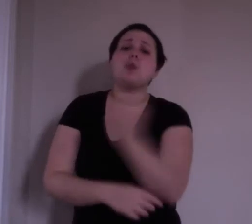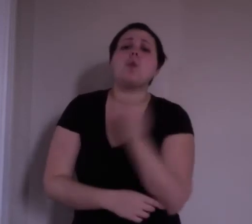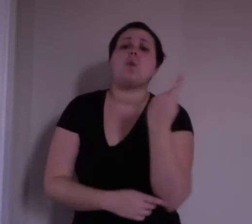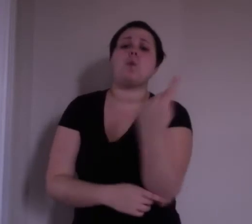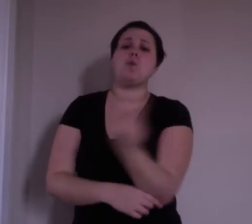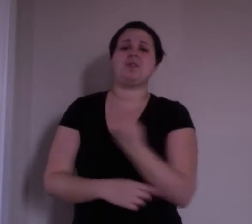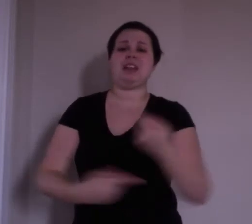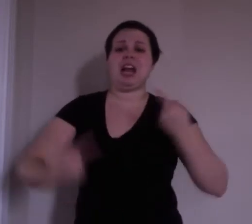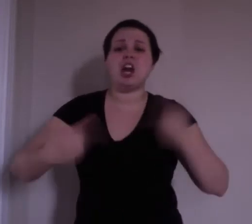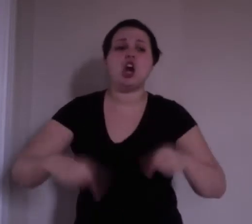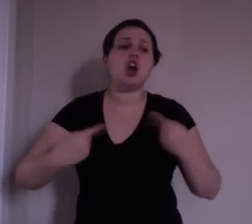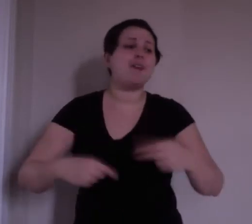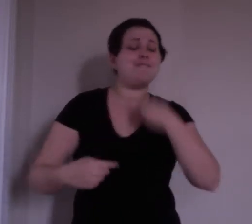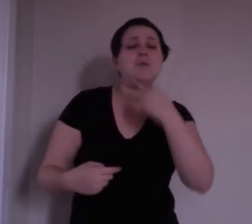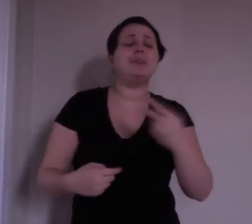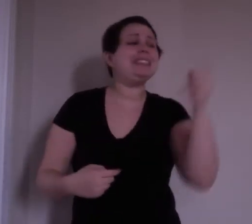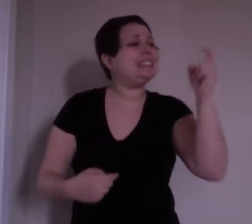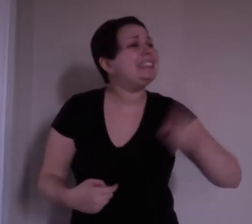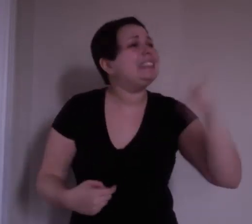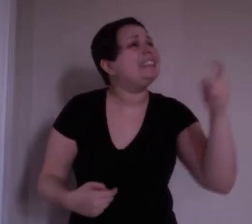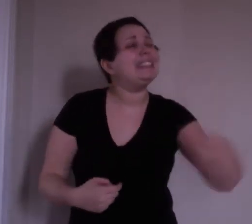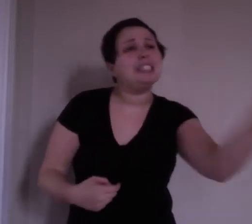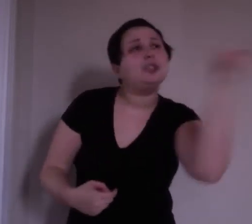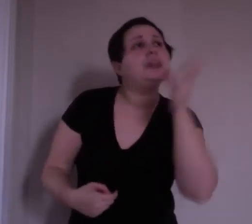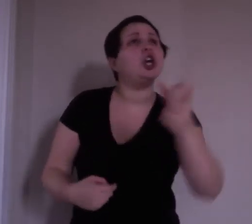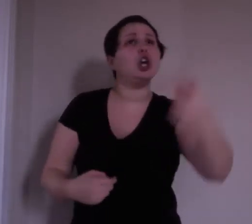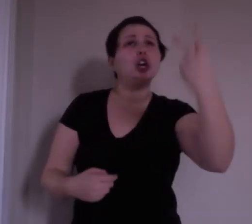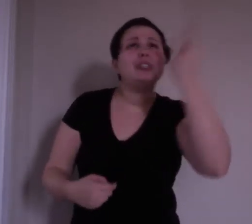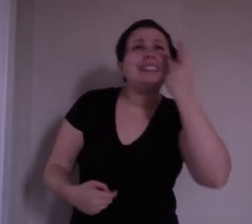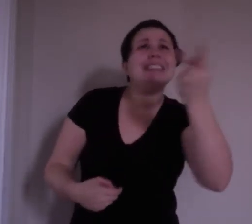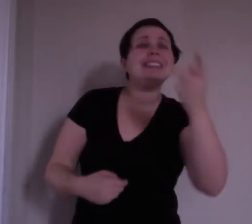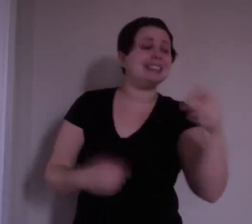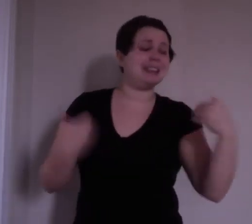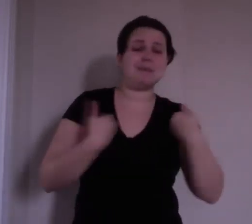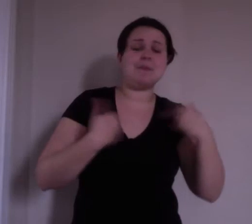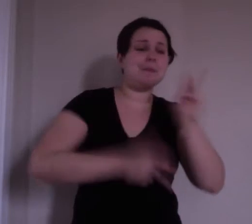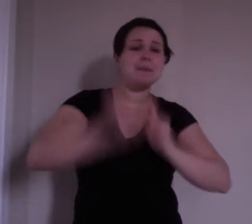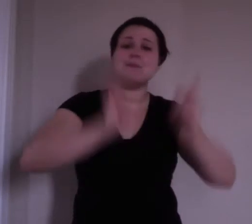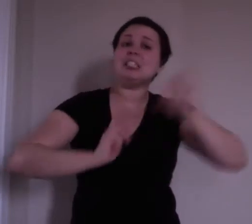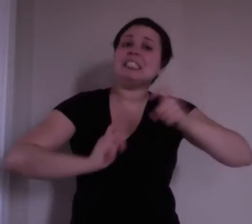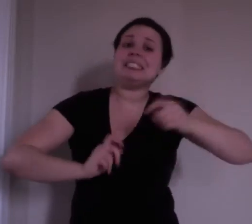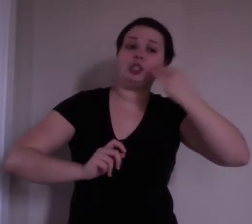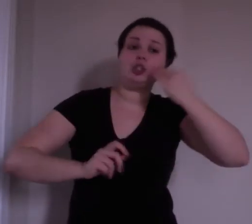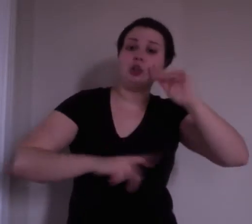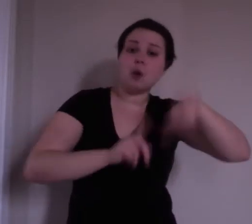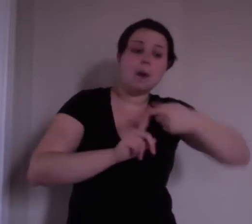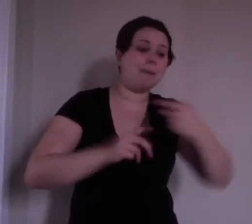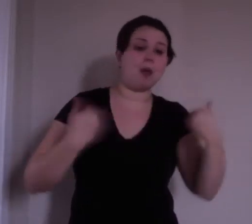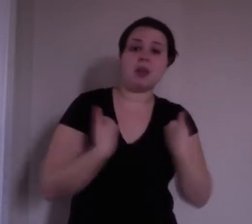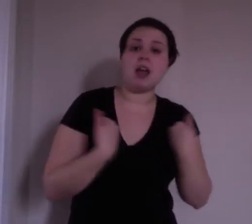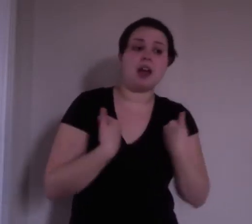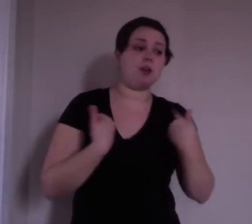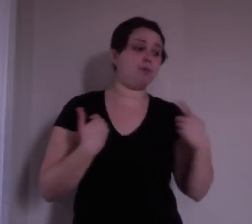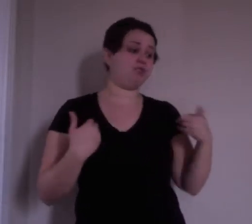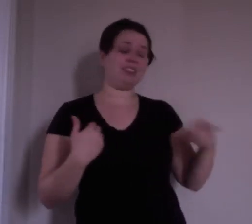be seen, to be recognized, to know that they are not alone and that, yes, they